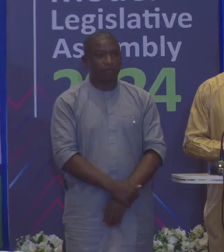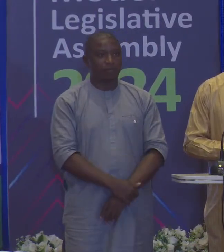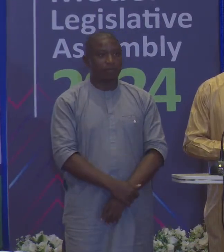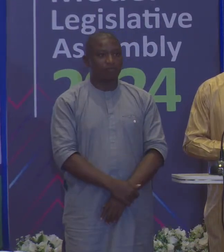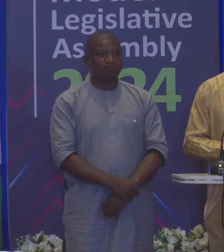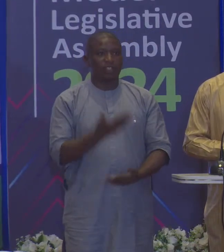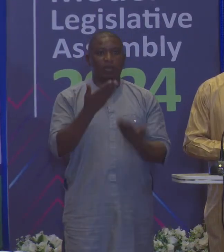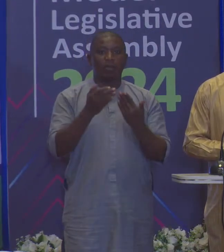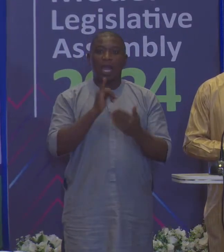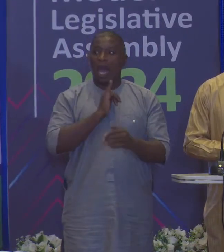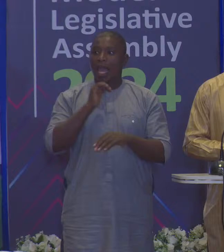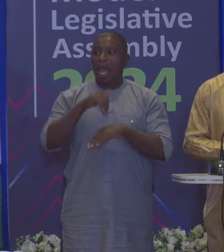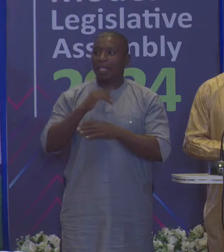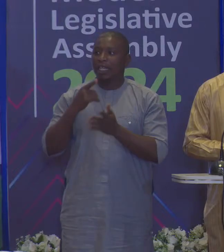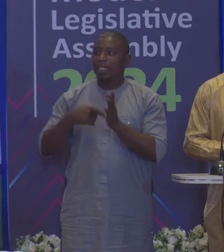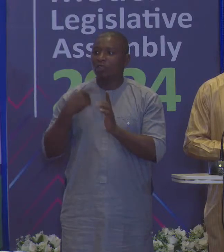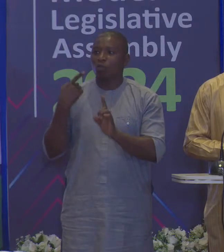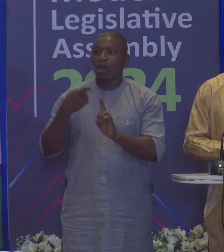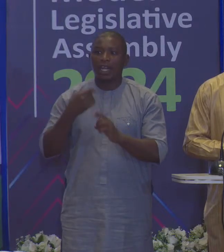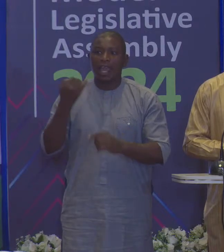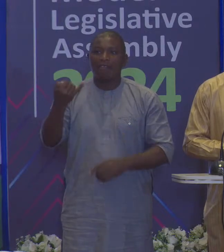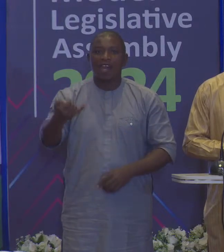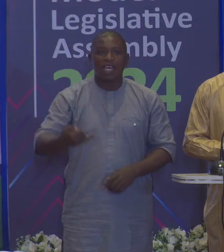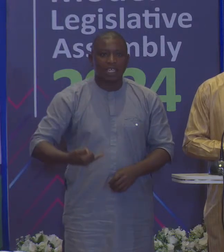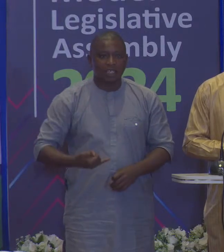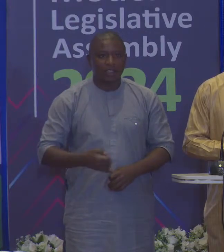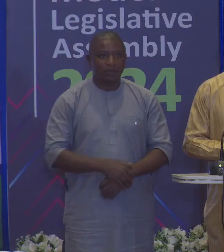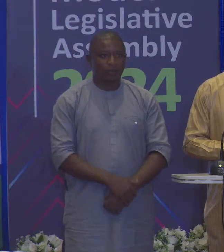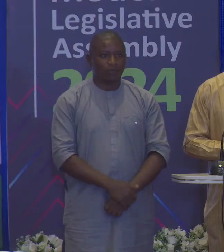May I, at this point, invite...